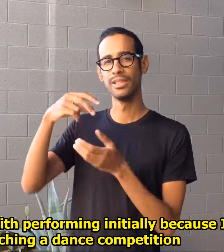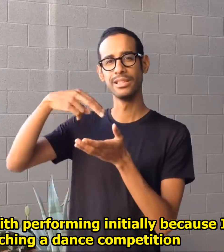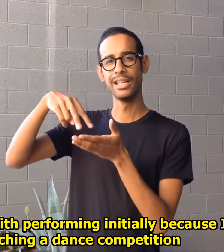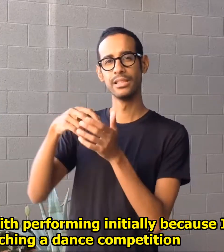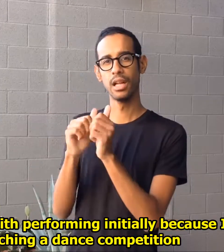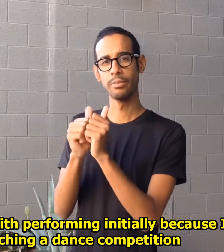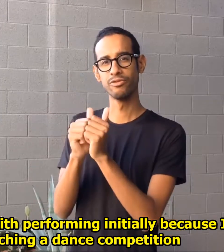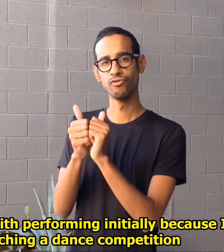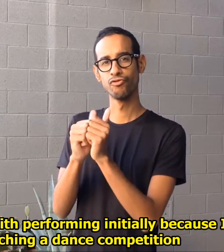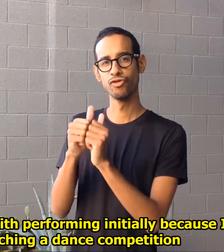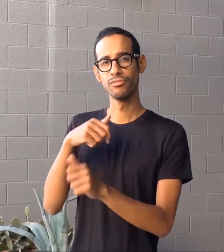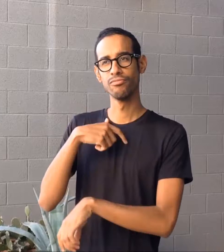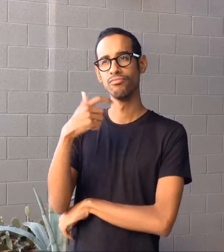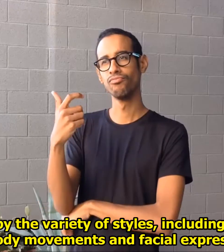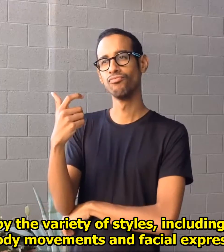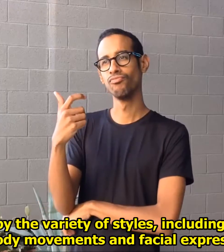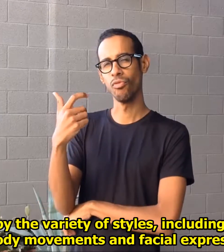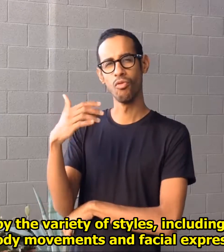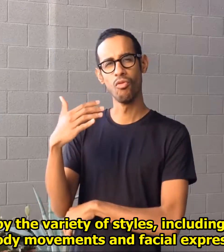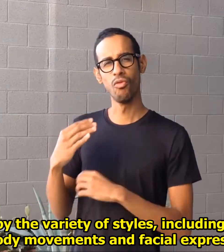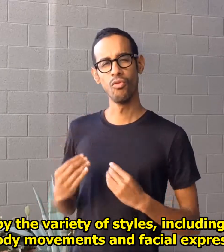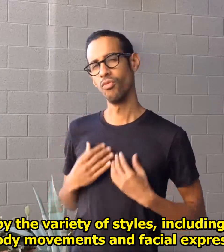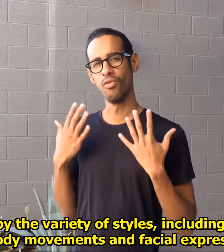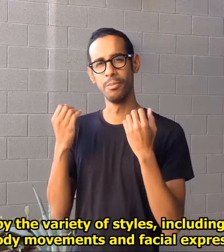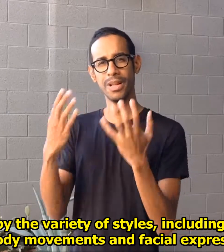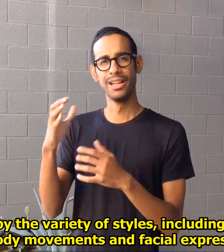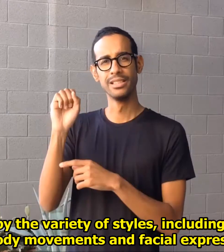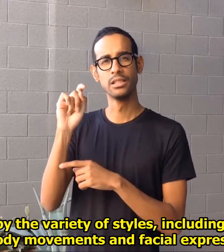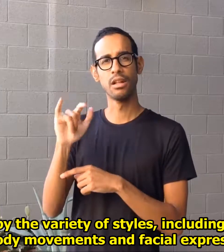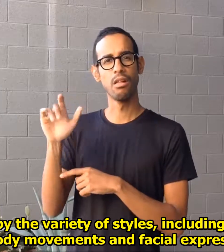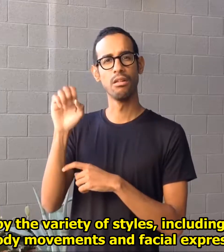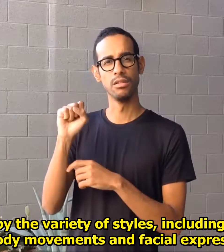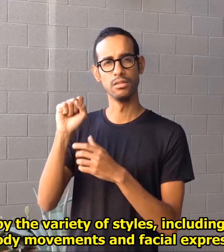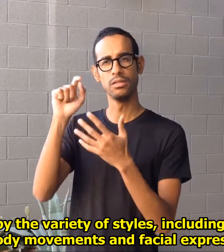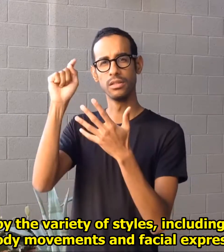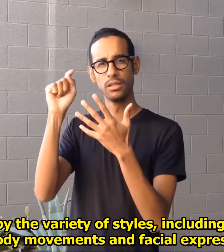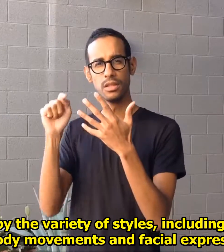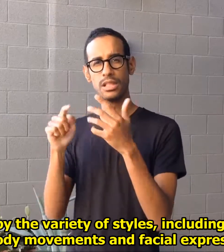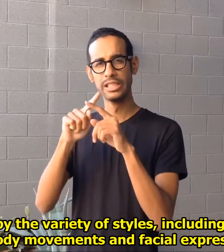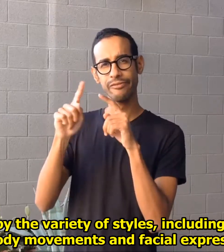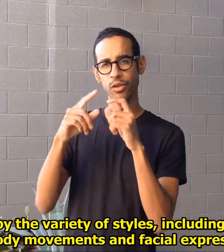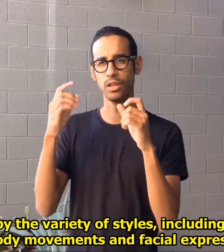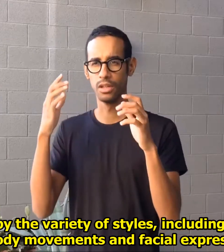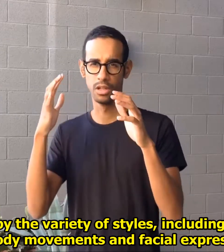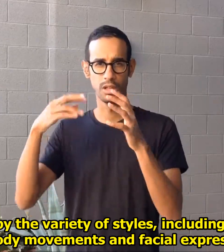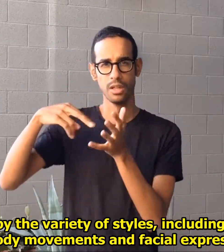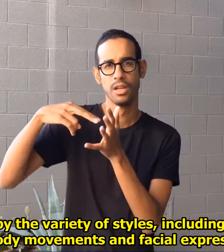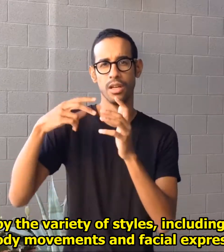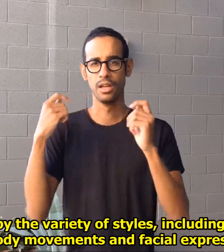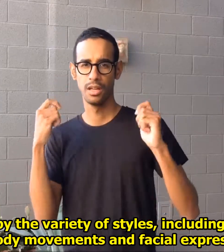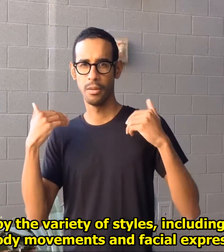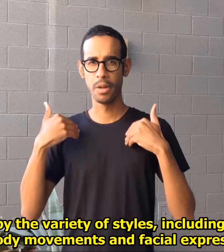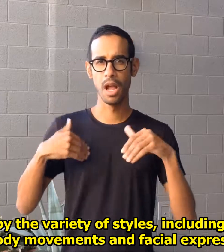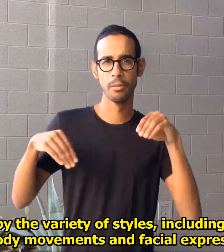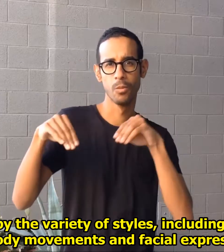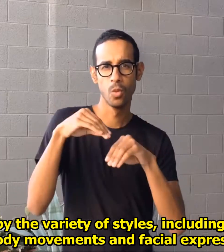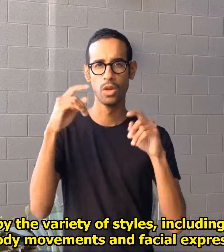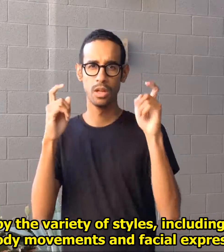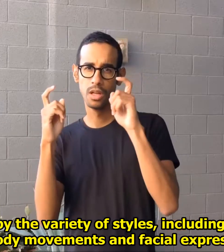a dance competition and I was inspired by the variety of styles, including different dance styles, body movements, and facial